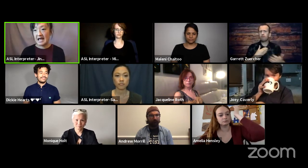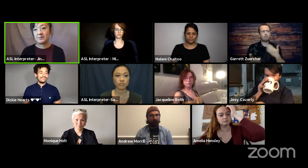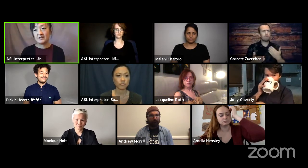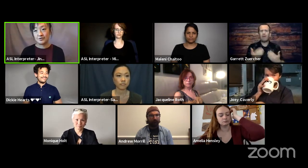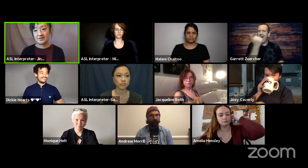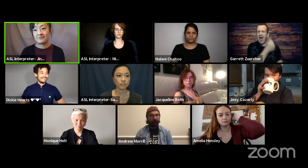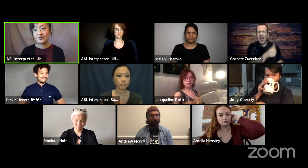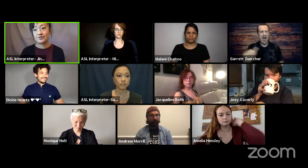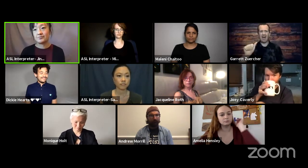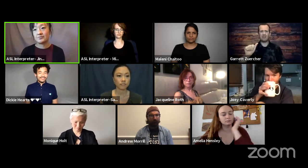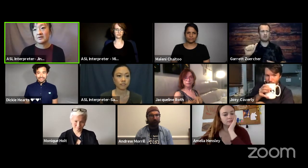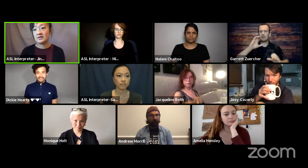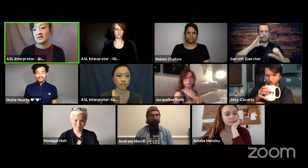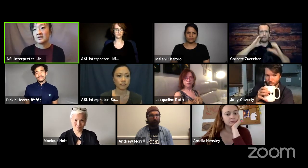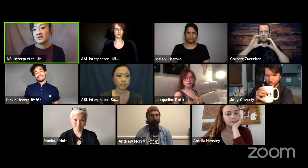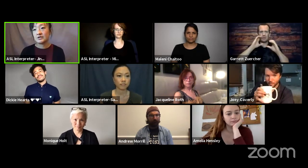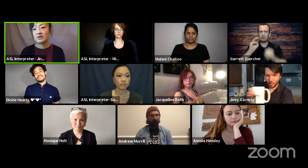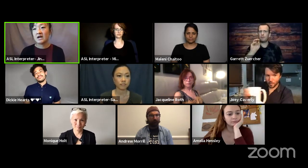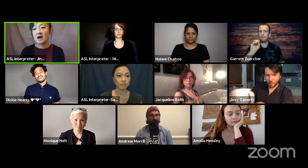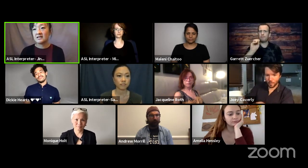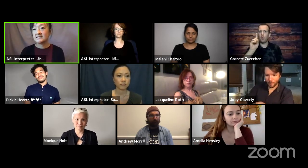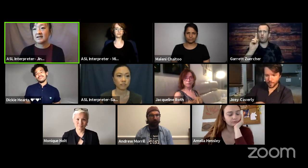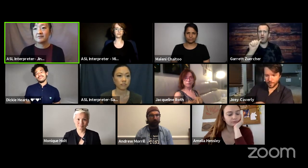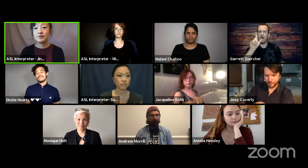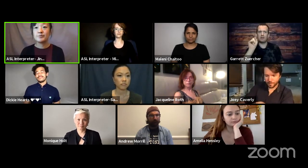we'll be happy to do that for you. So regardless of